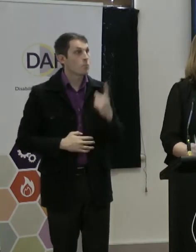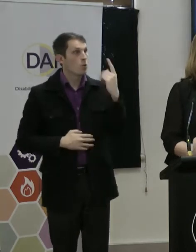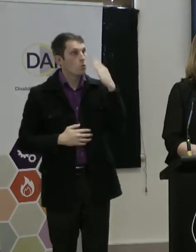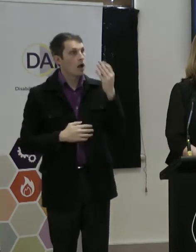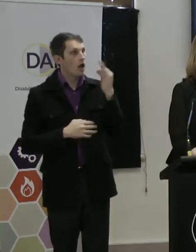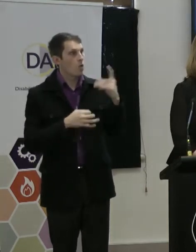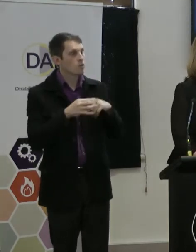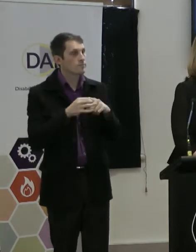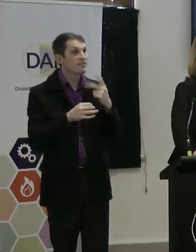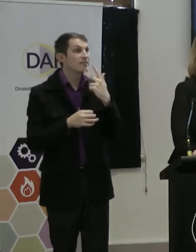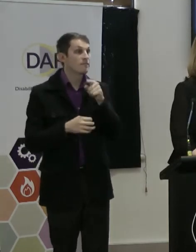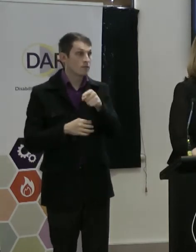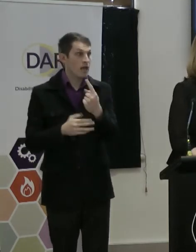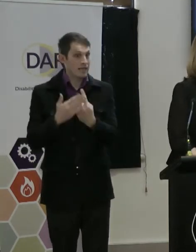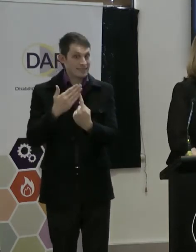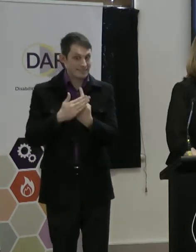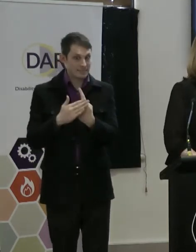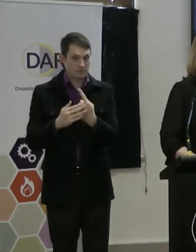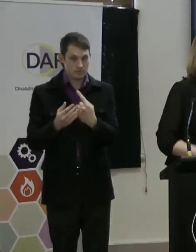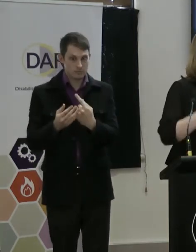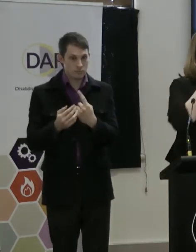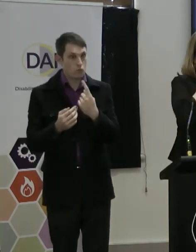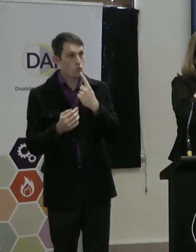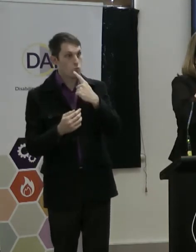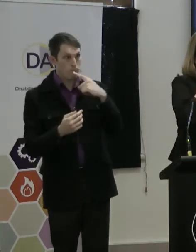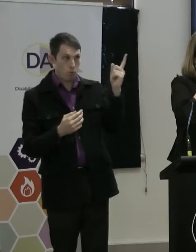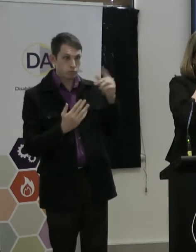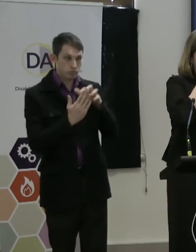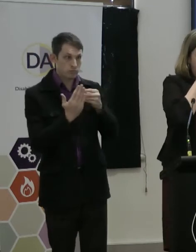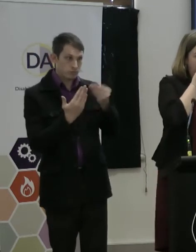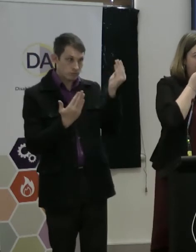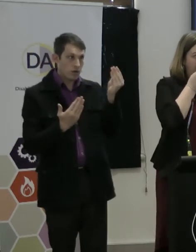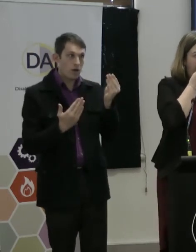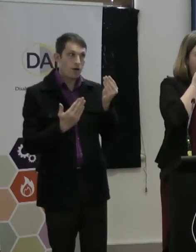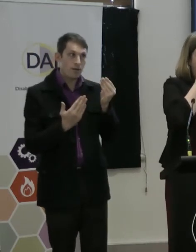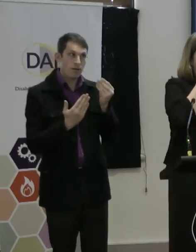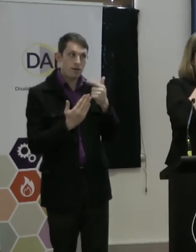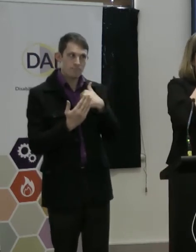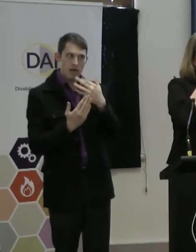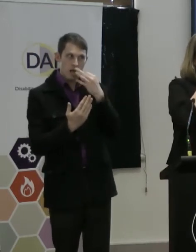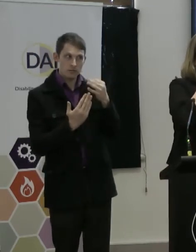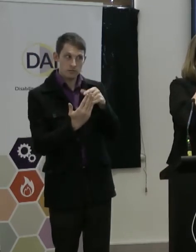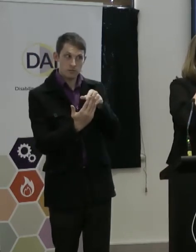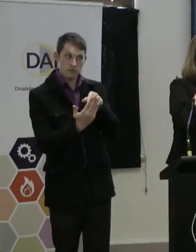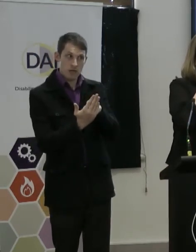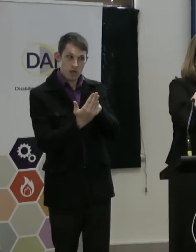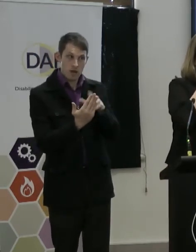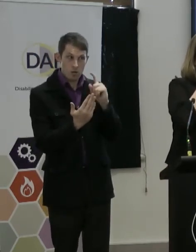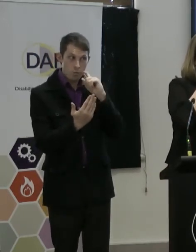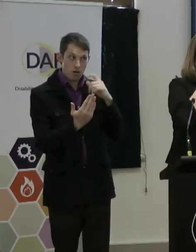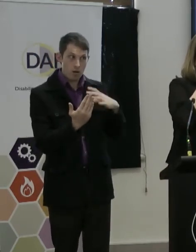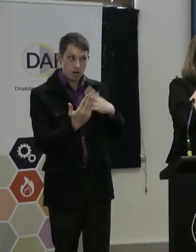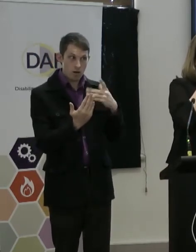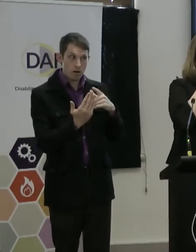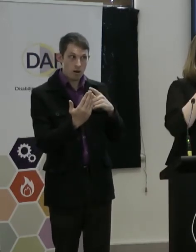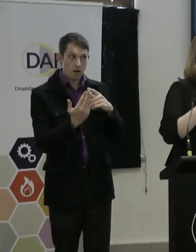If an incident is reported to you, does that incident get investigated, or is